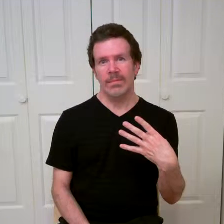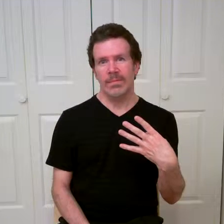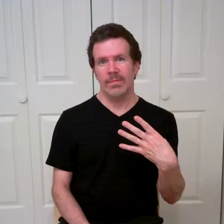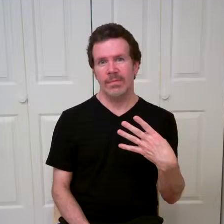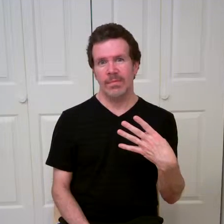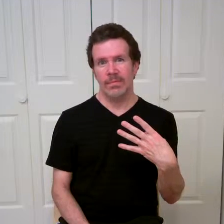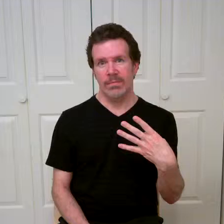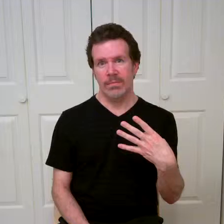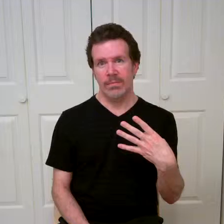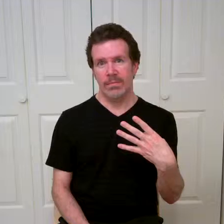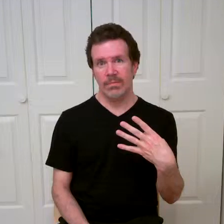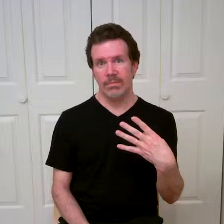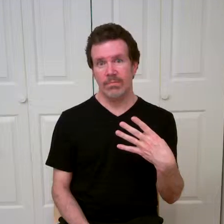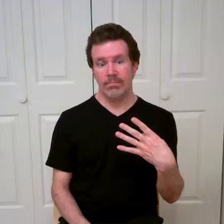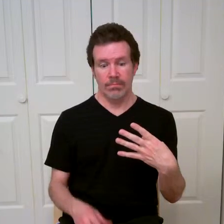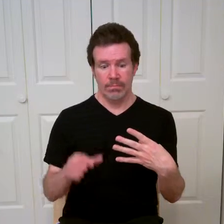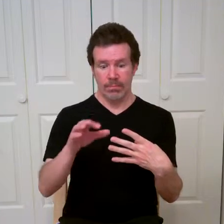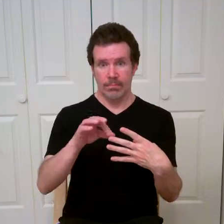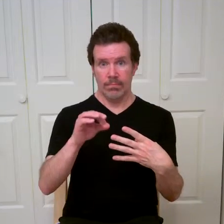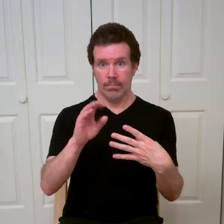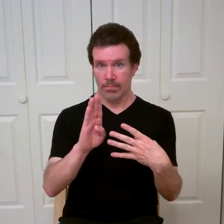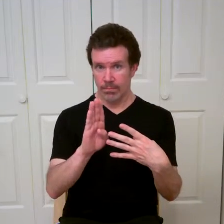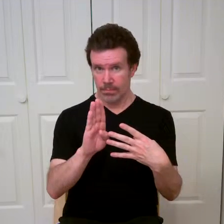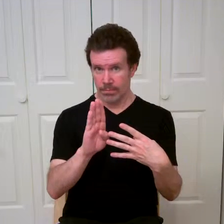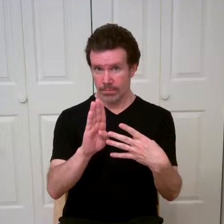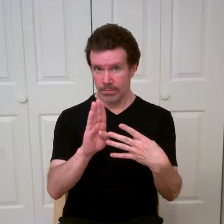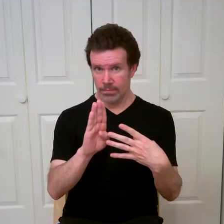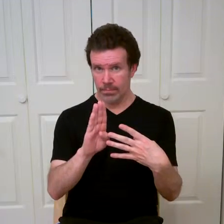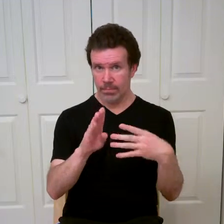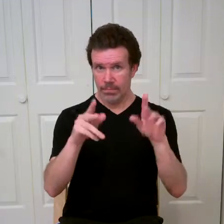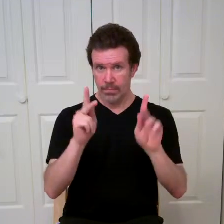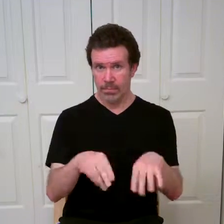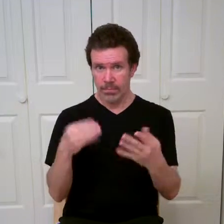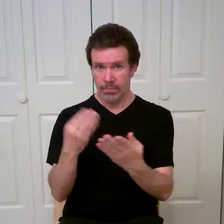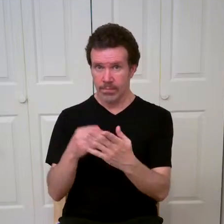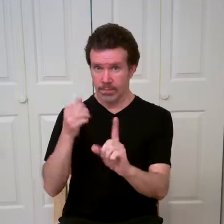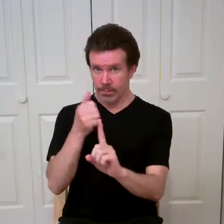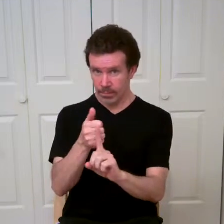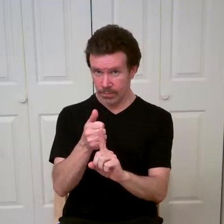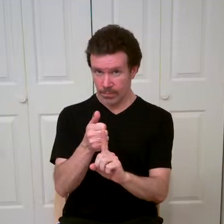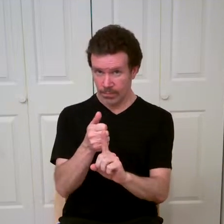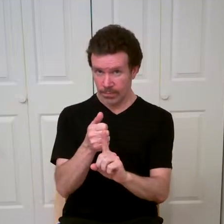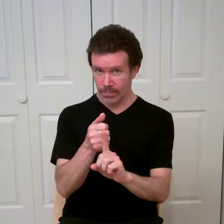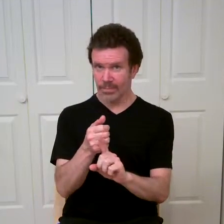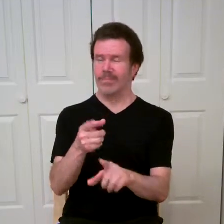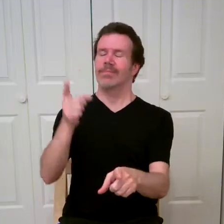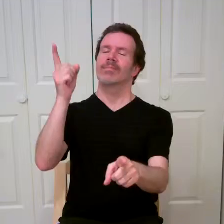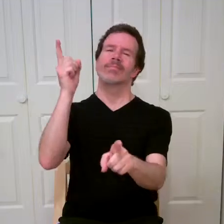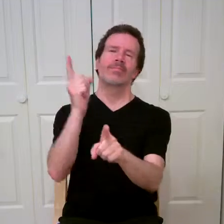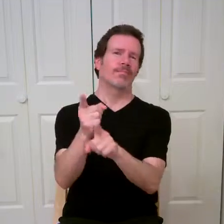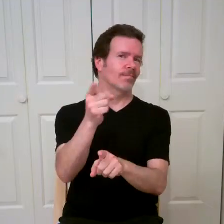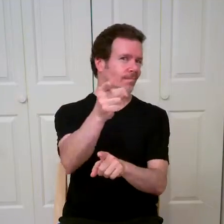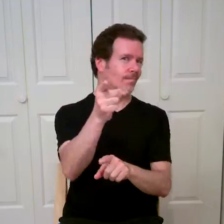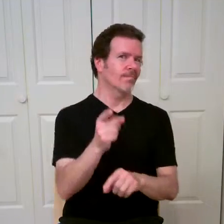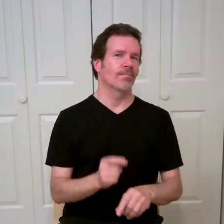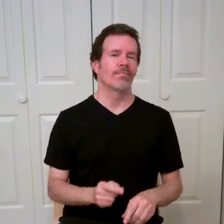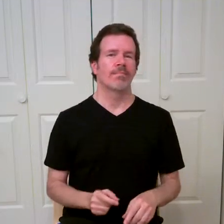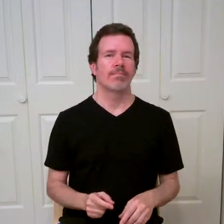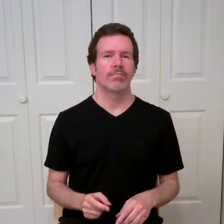Did you choose B, person versus self, as your answer? You are correct. Maxine is struggling with the disease